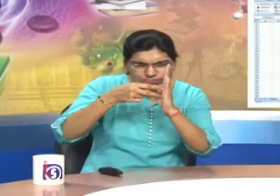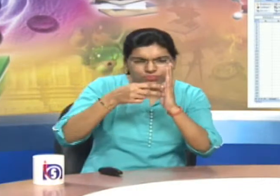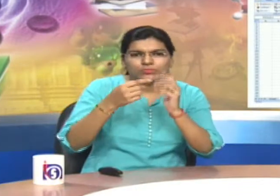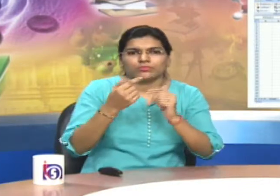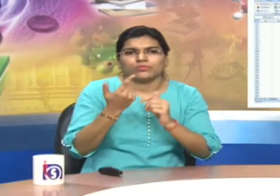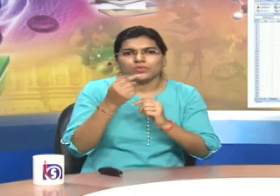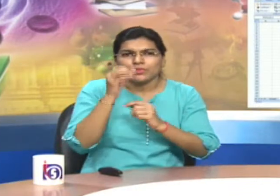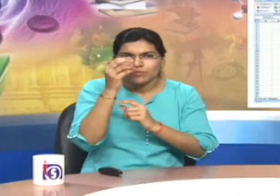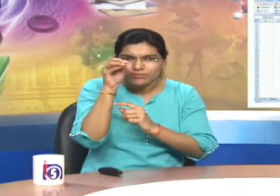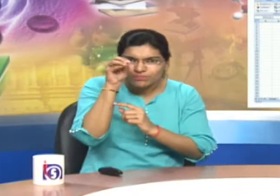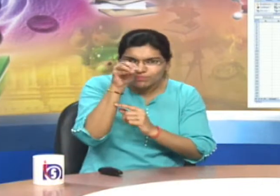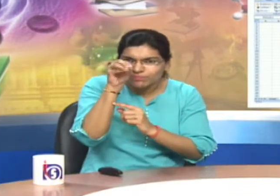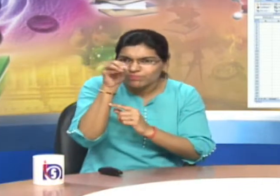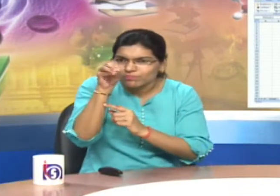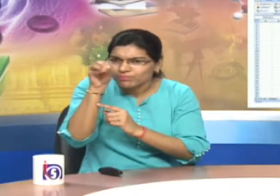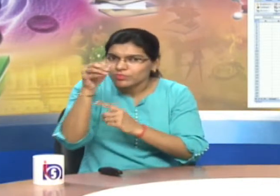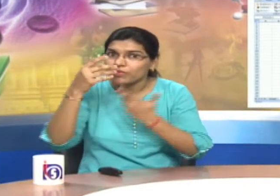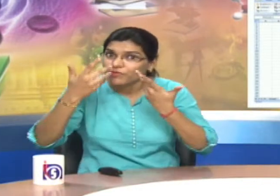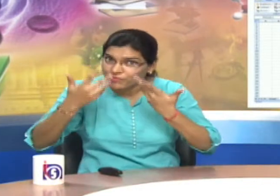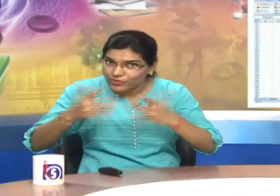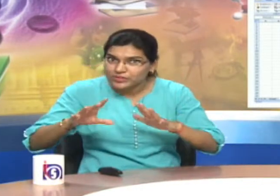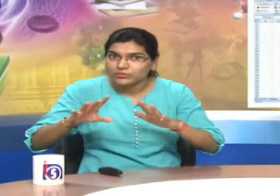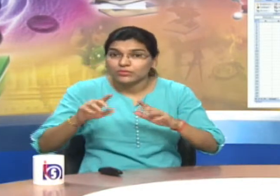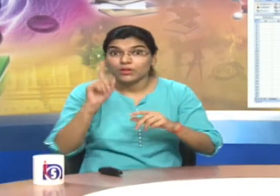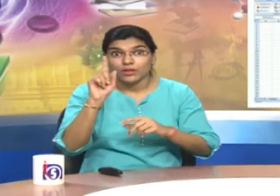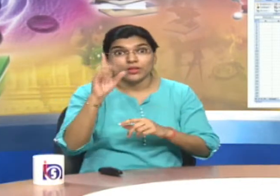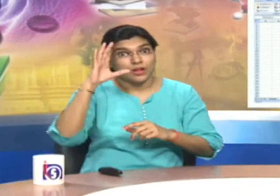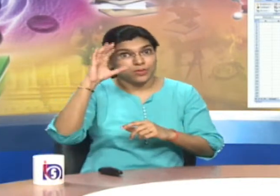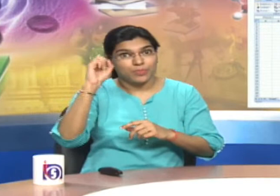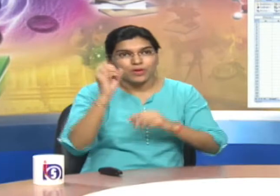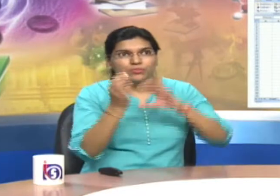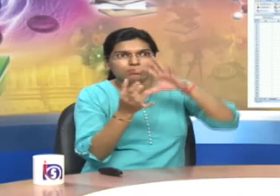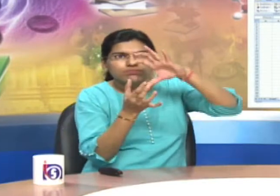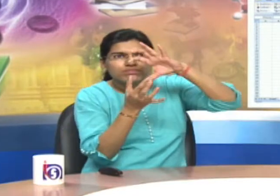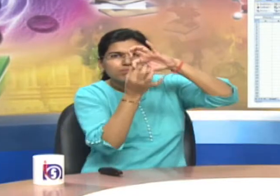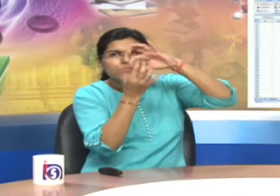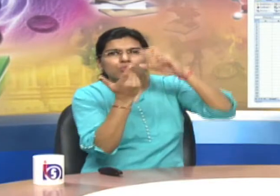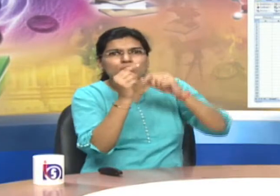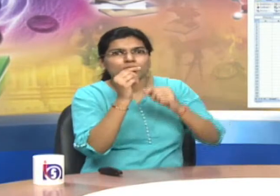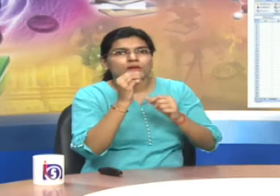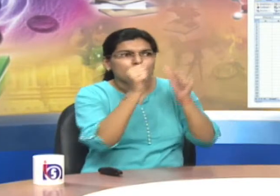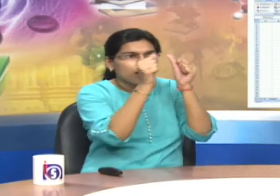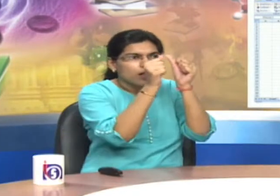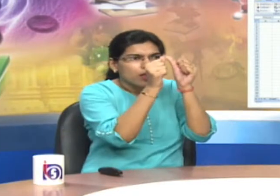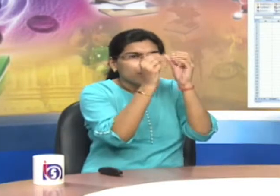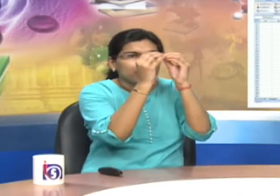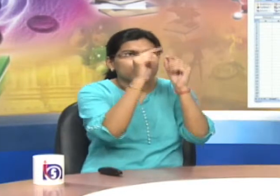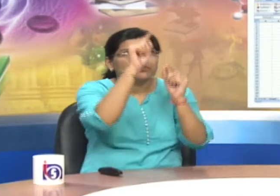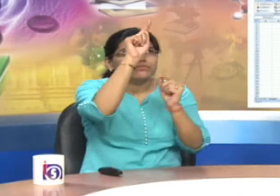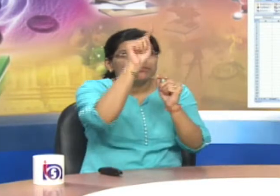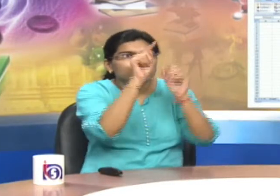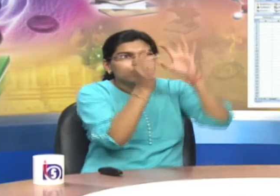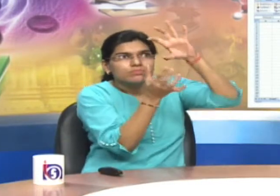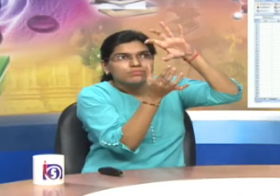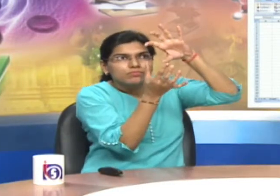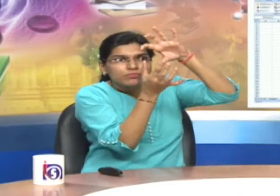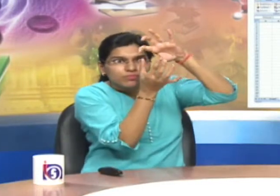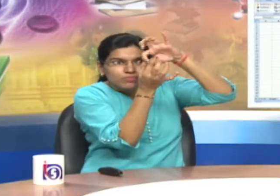the range is important. From which range till which range, that you have to remember, and that selection